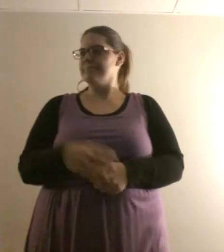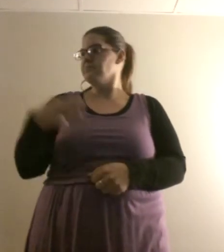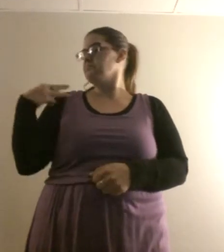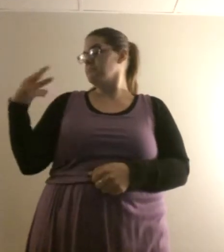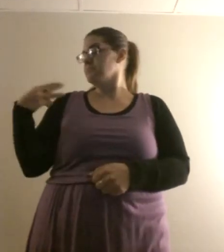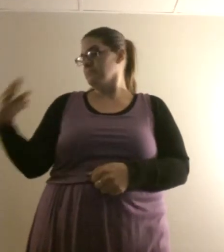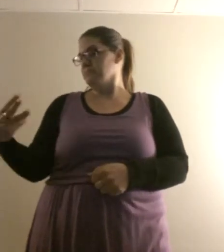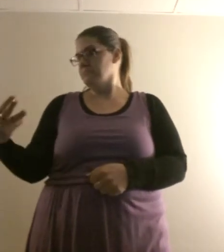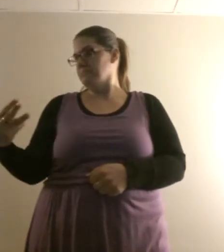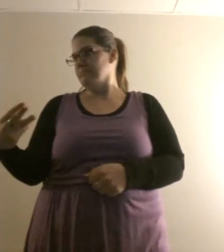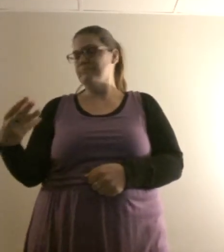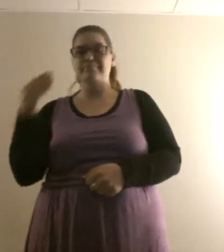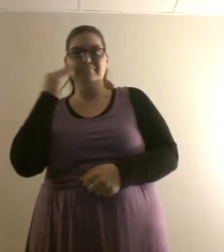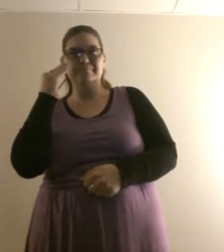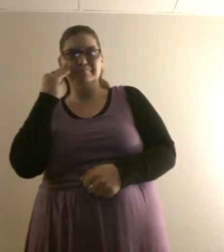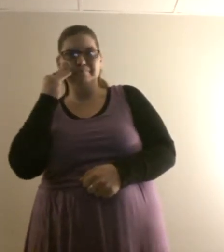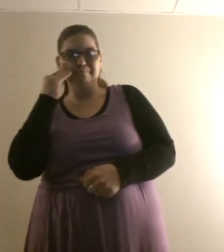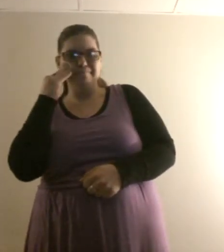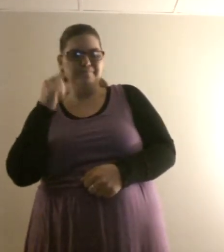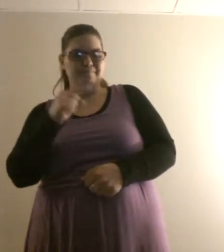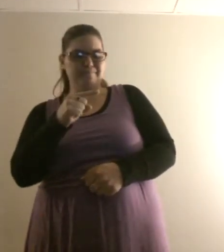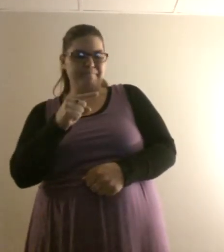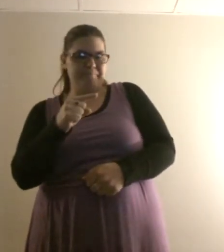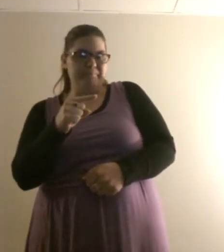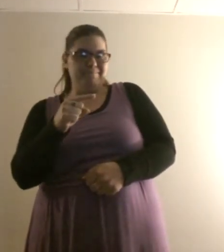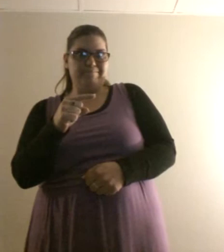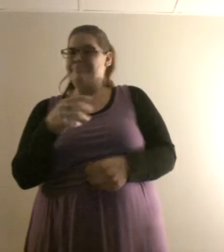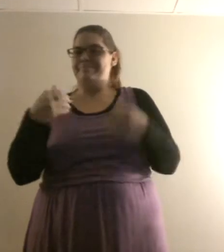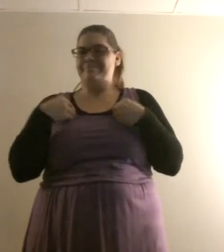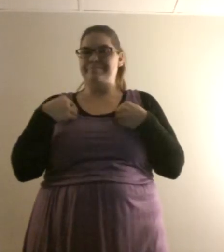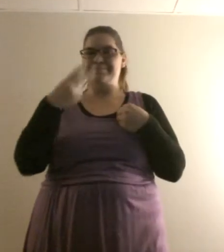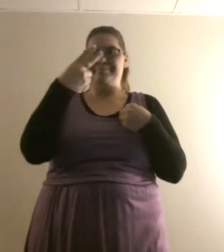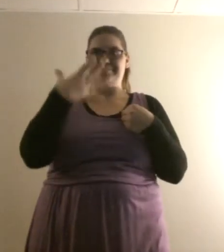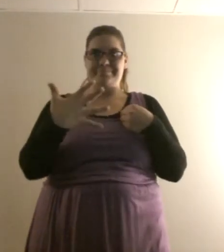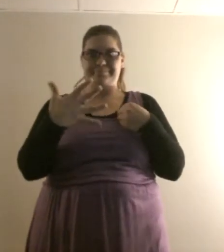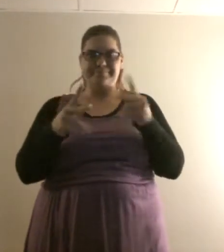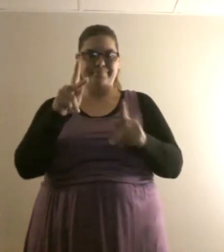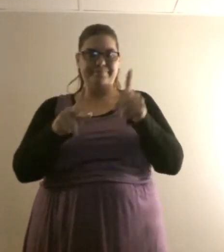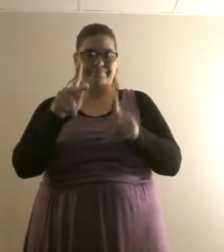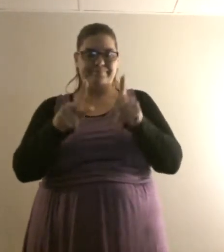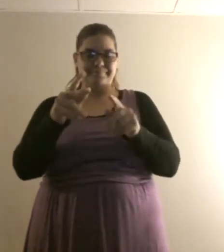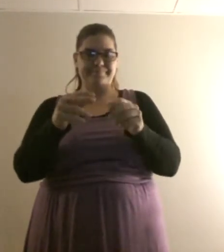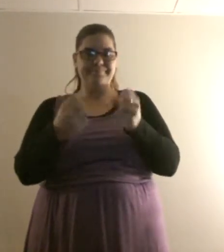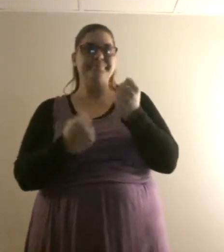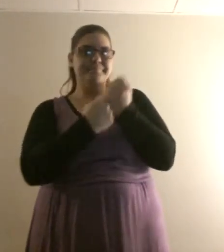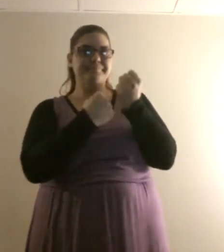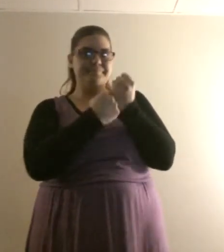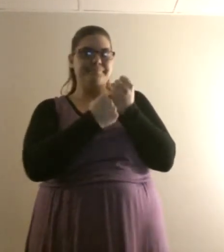Washington knew he only had 2/5 of the people behind him, he goes back to Boston. So Washington